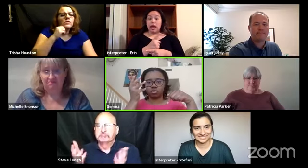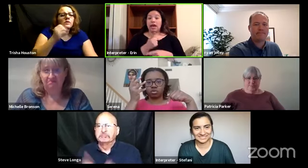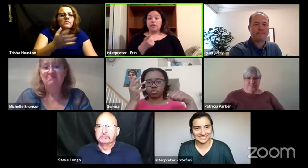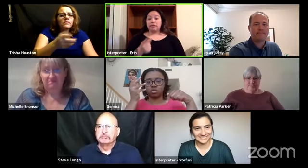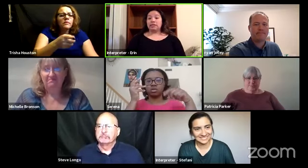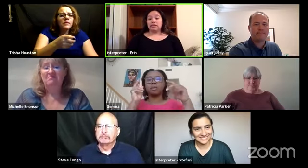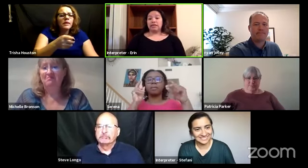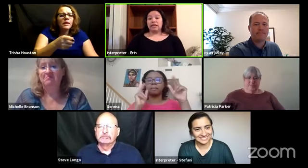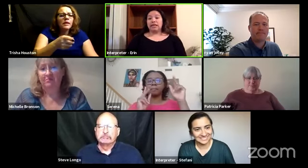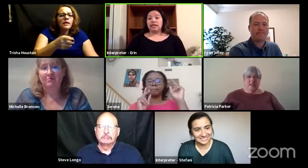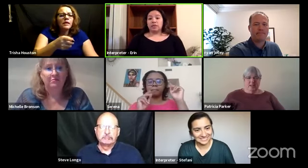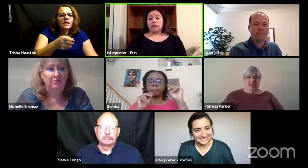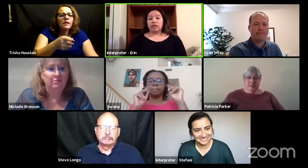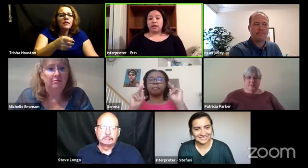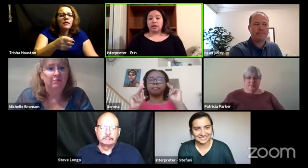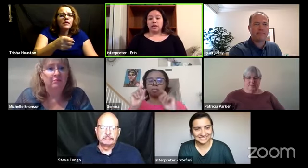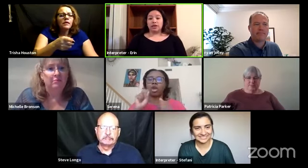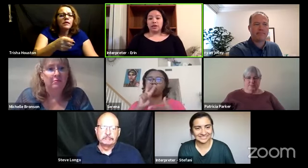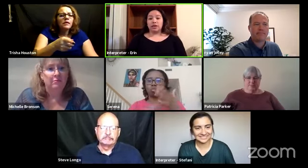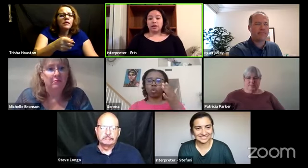And then Steve saying, yes, we can do that later.